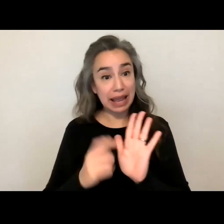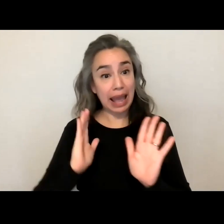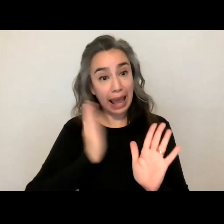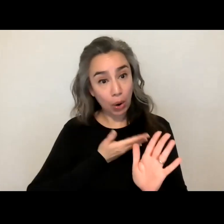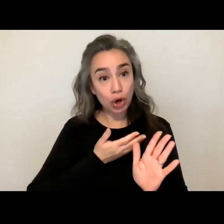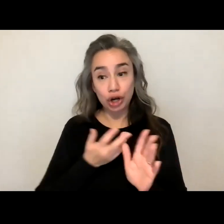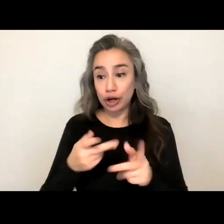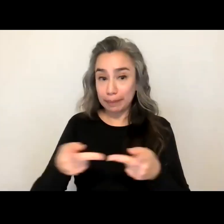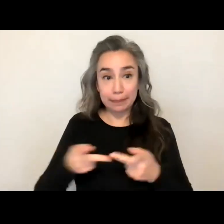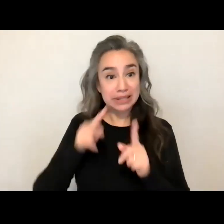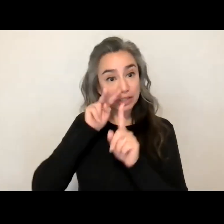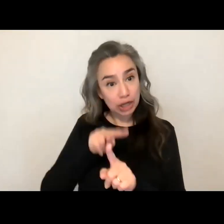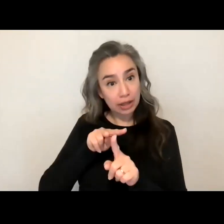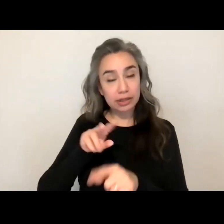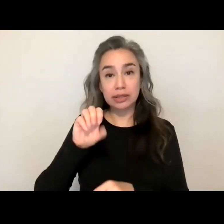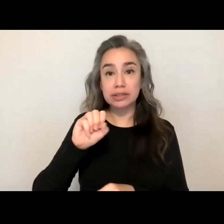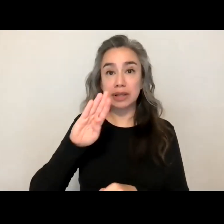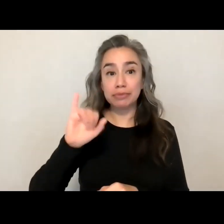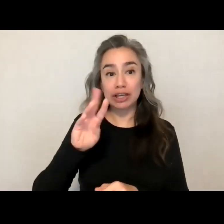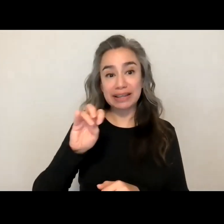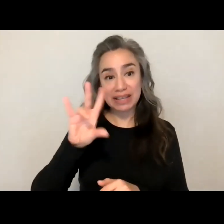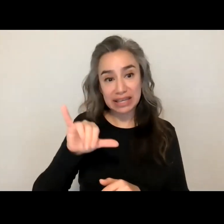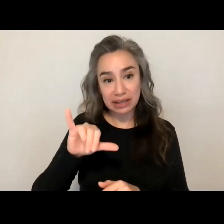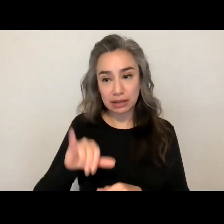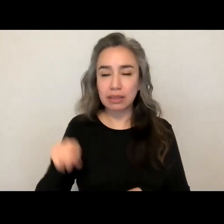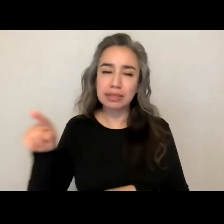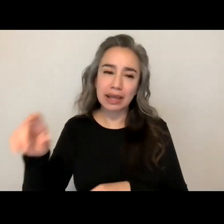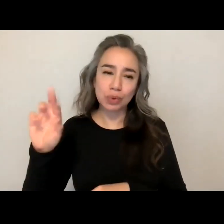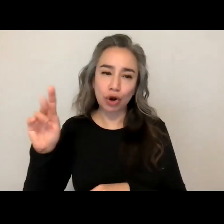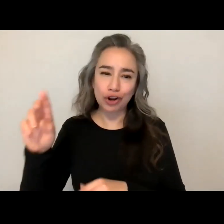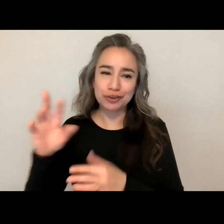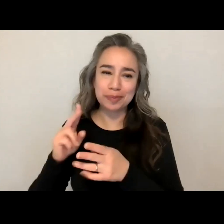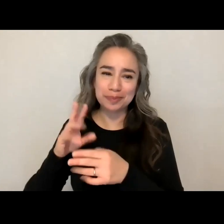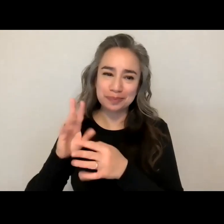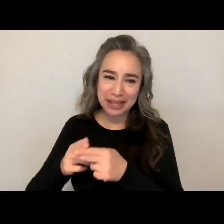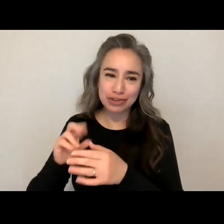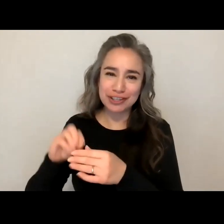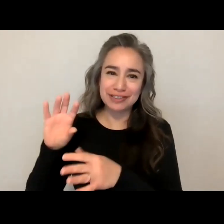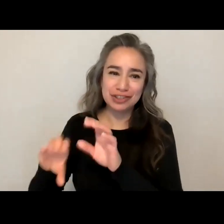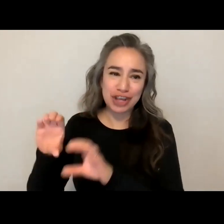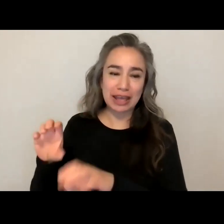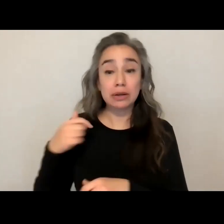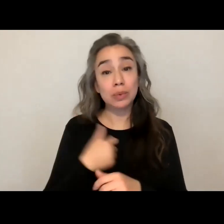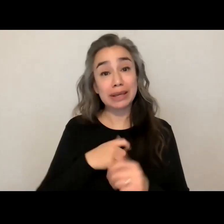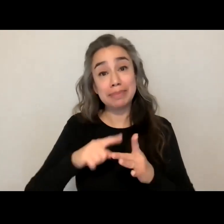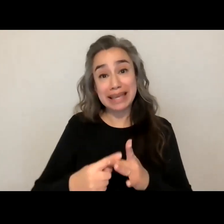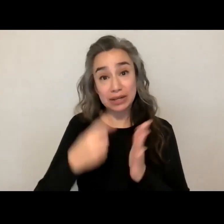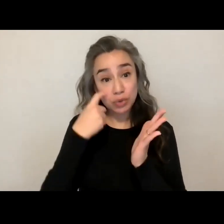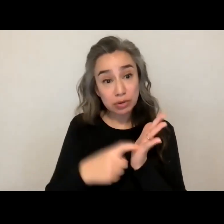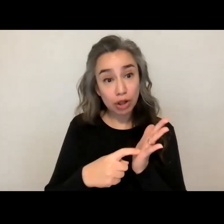positionalities, which is what Arthur was saying in the chat. That's one of the ways in which we can begin to acknowledge that even this work that we think